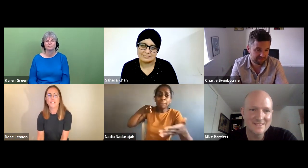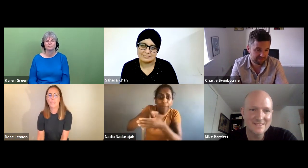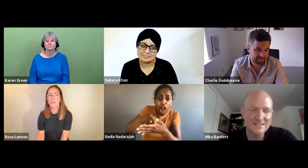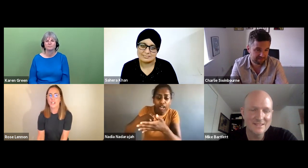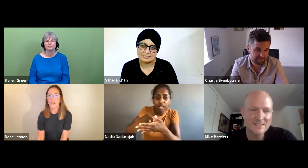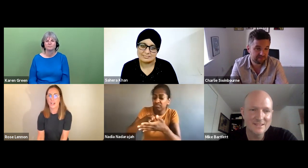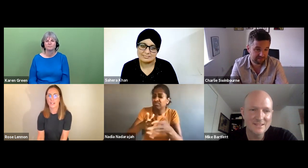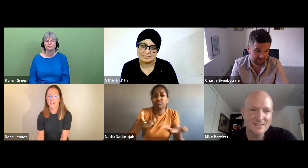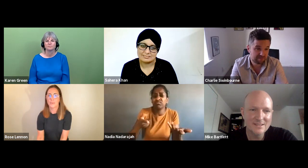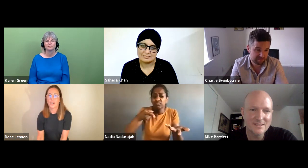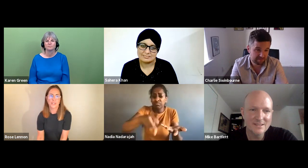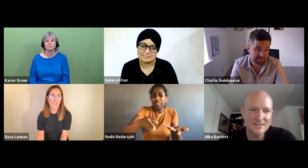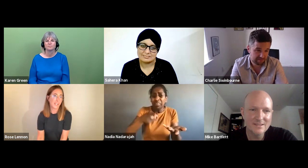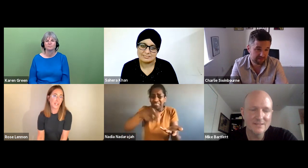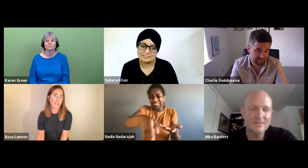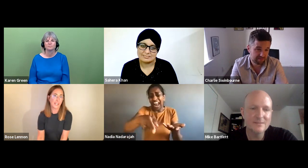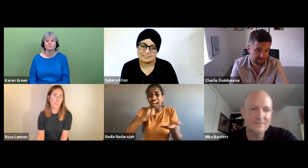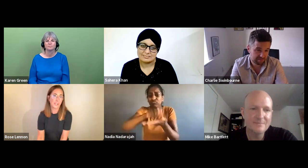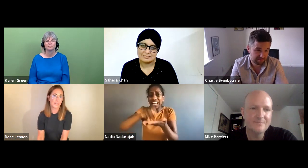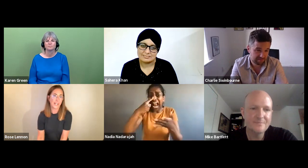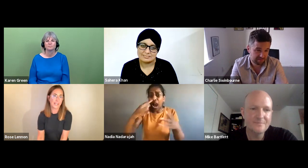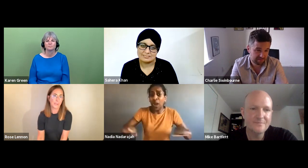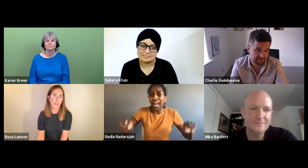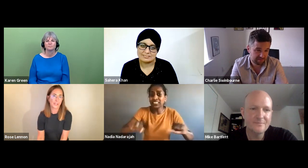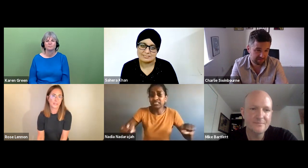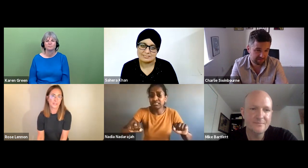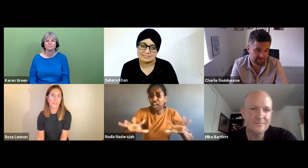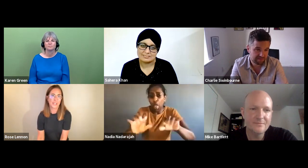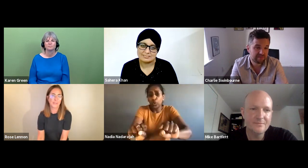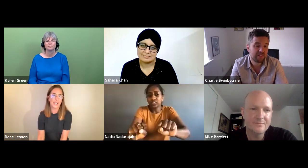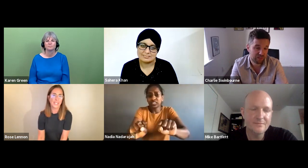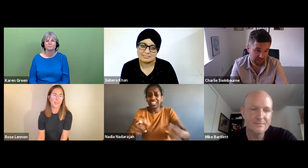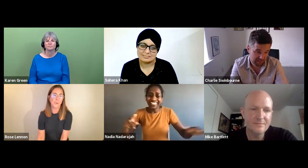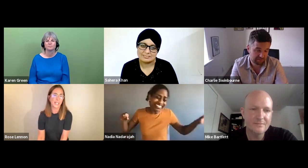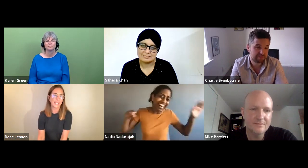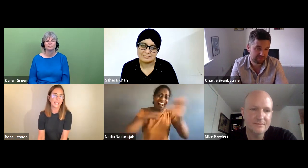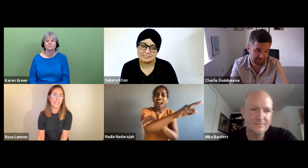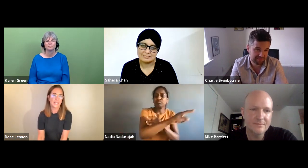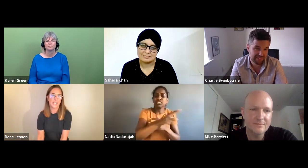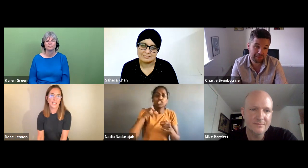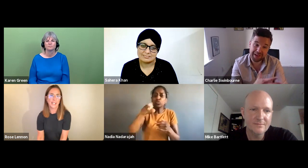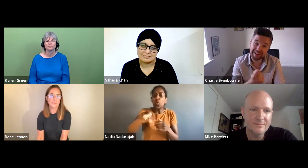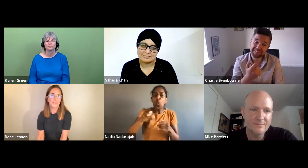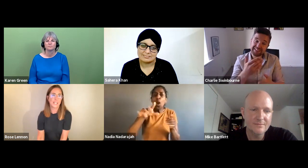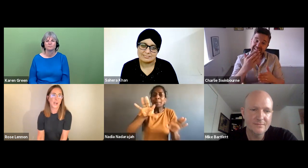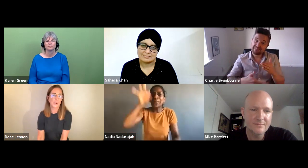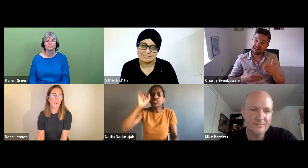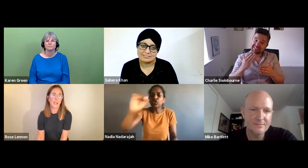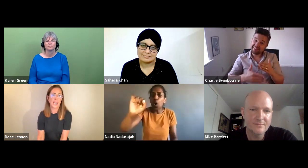me, pressure is good at the point of writer's block, because the writing can wait. So